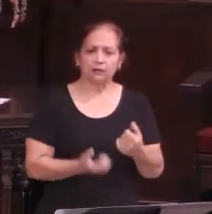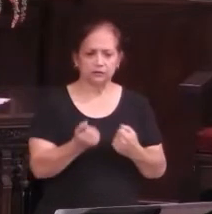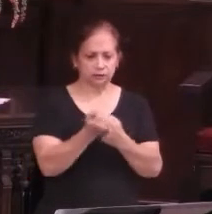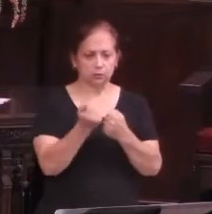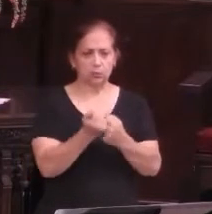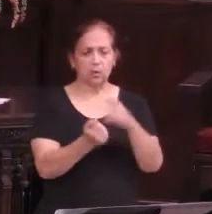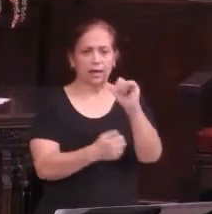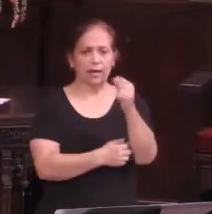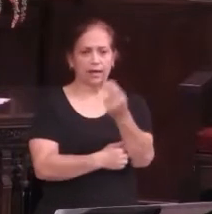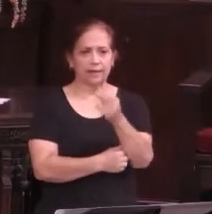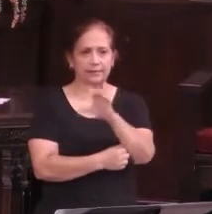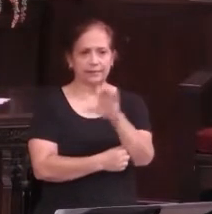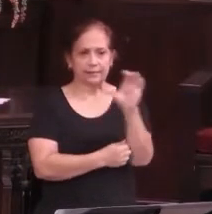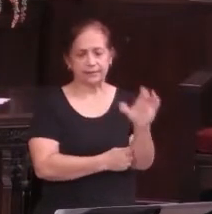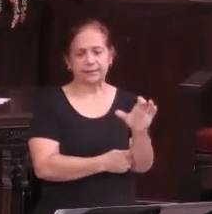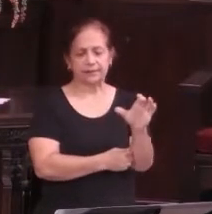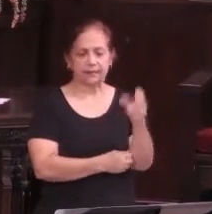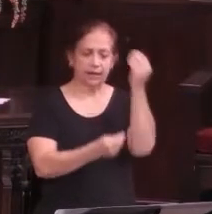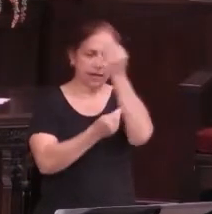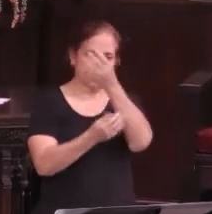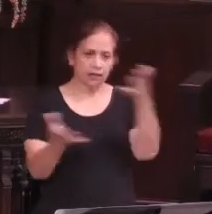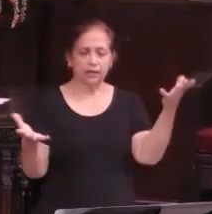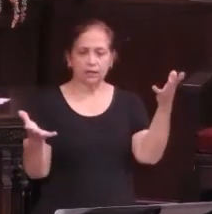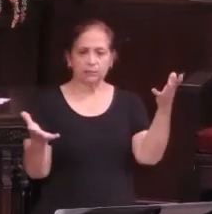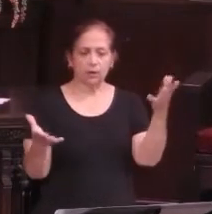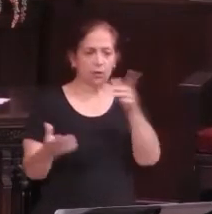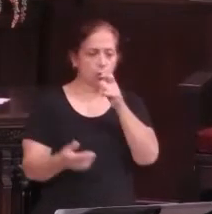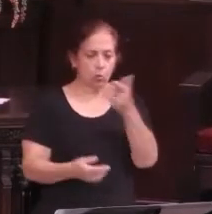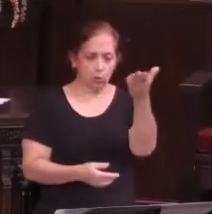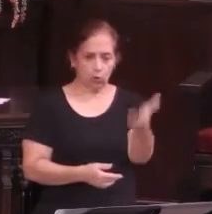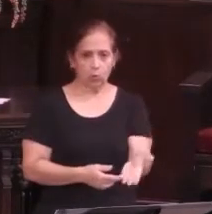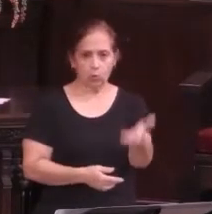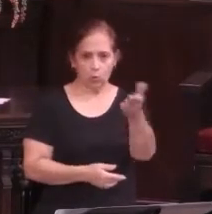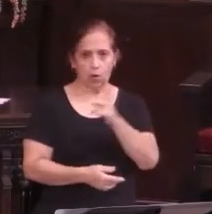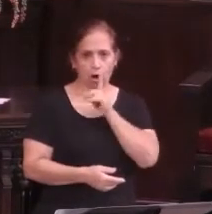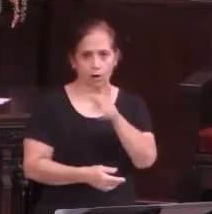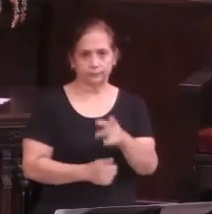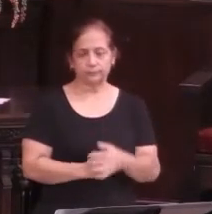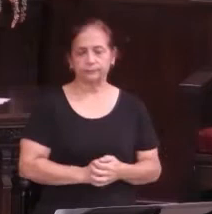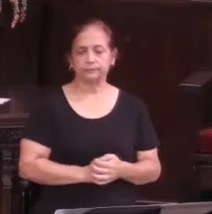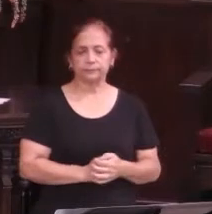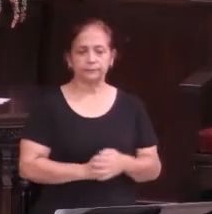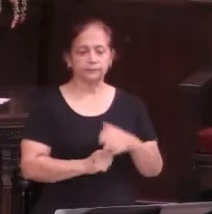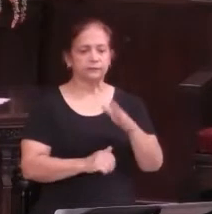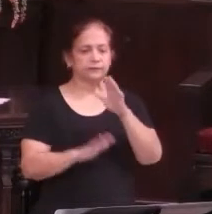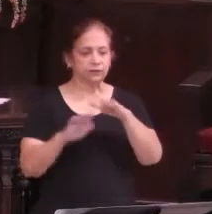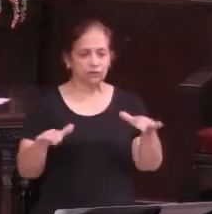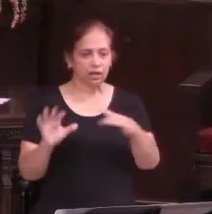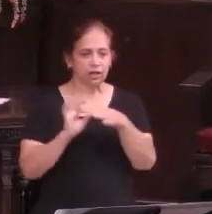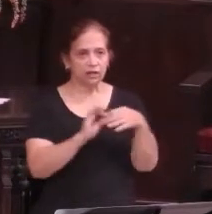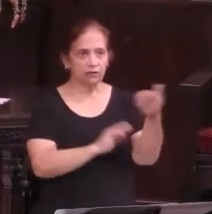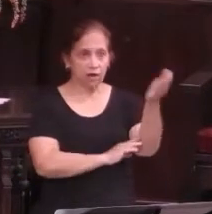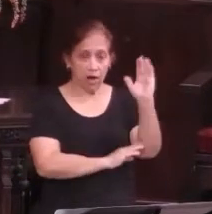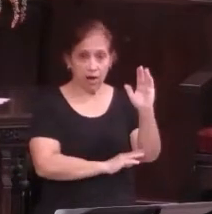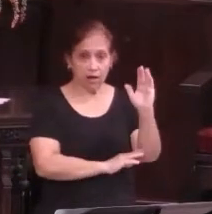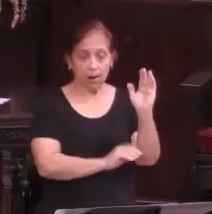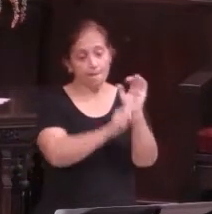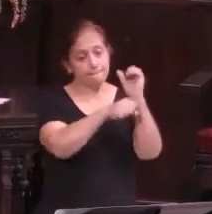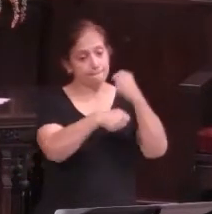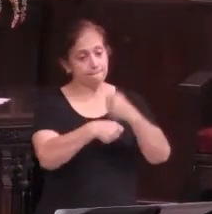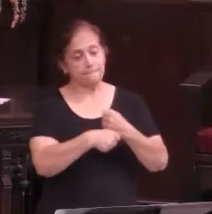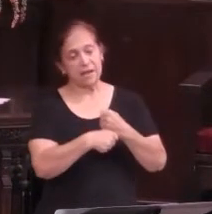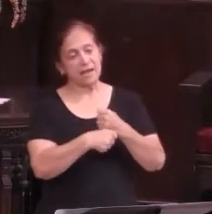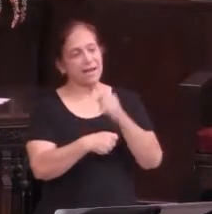support AHCC and let the world know who you really are, a child of God, made in